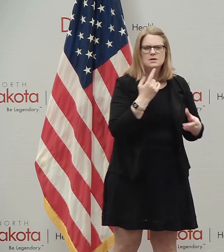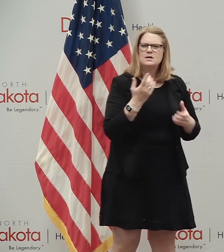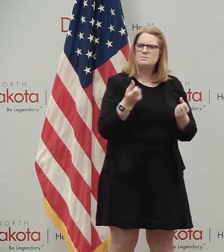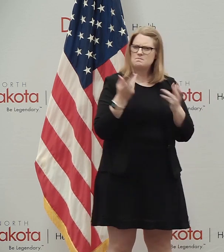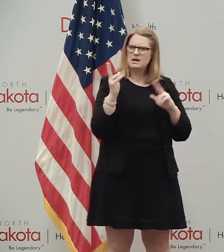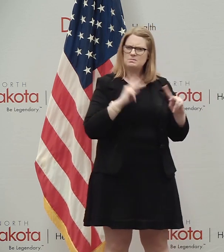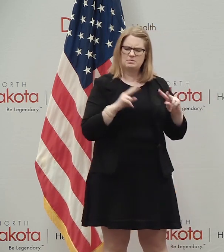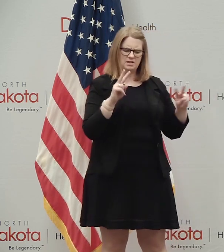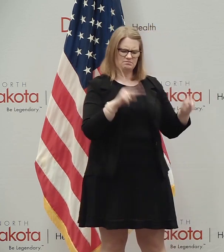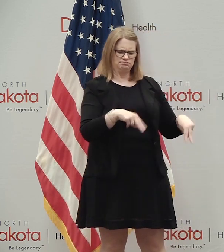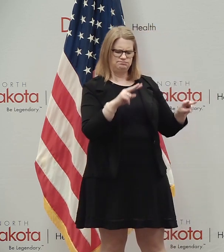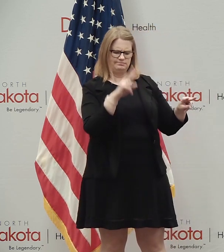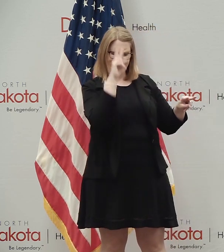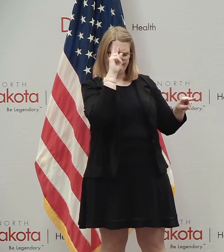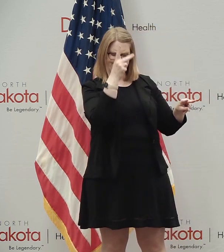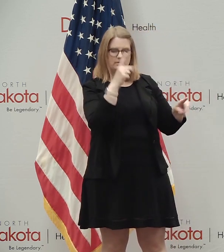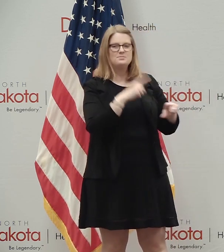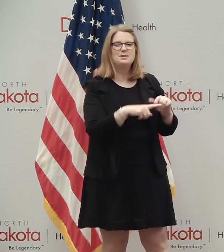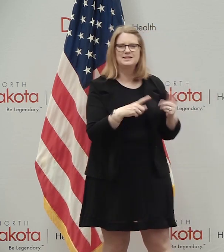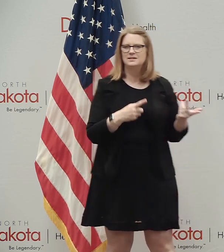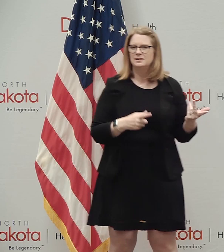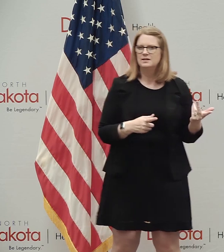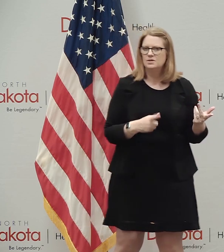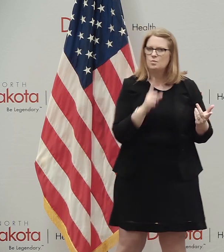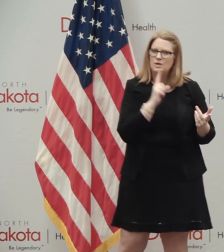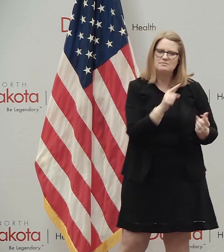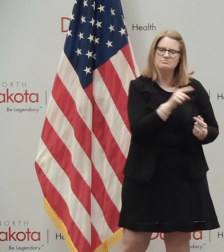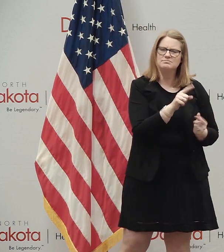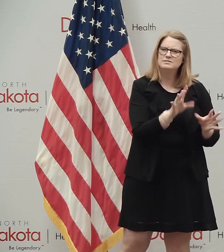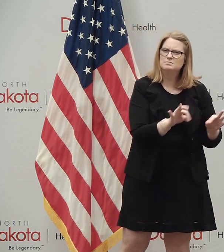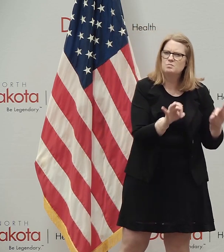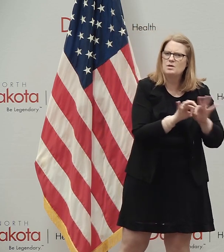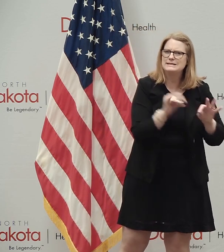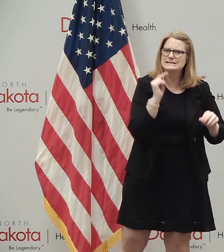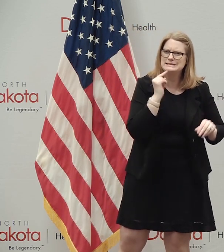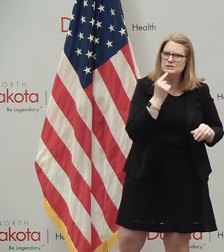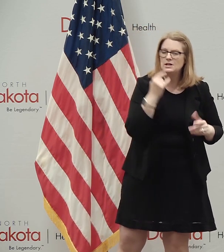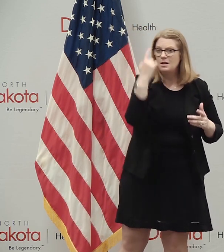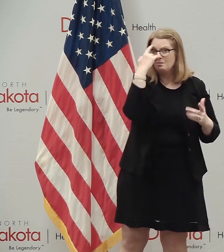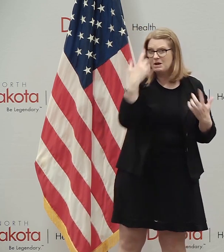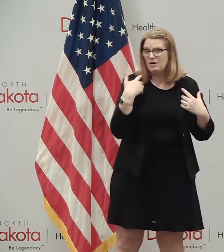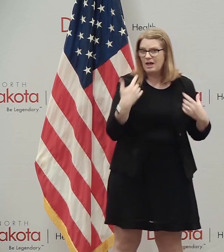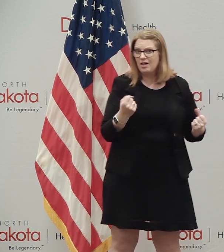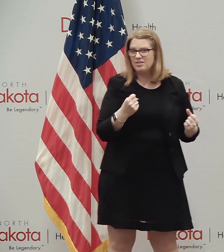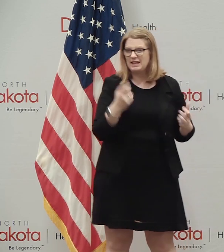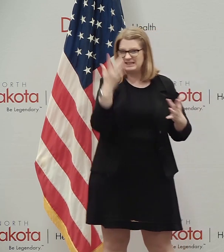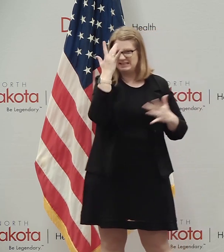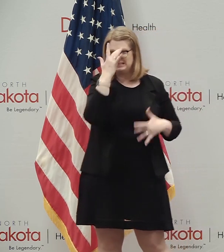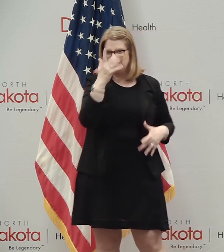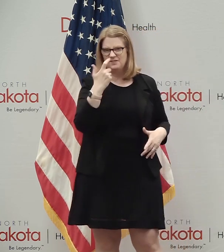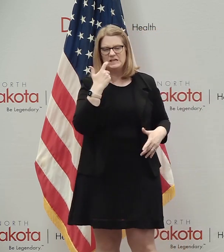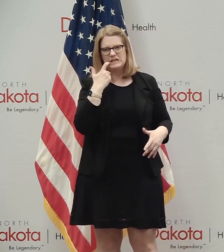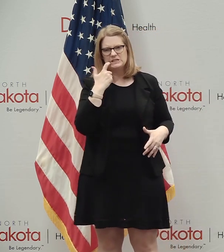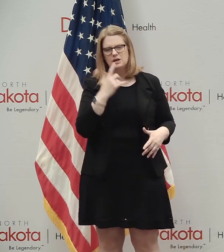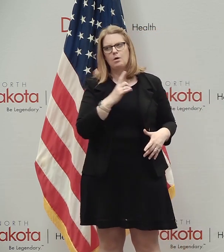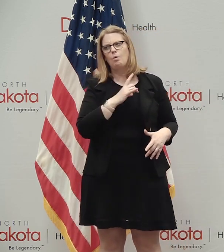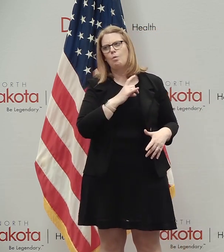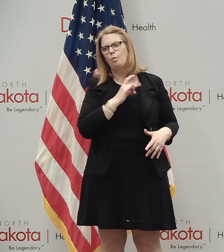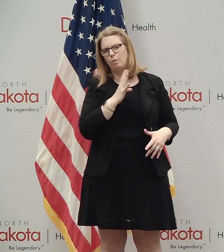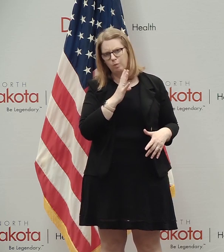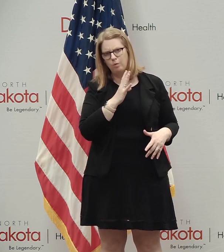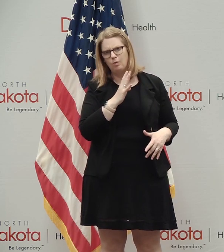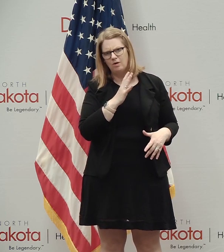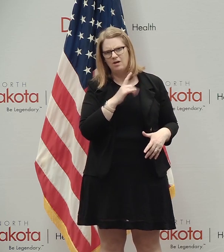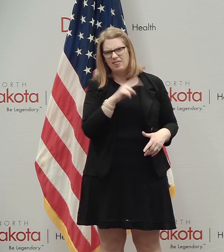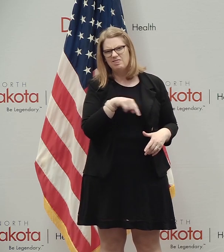but we're gaining ground in North Dakota and people understanding that mental health and the disease of addiction and others are